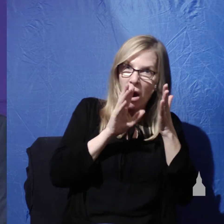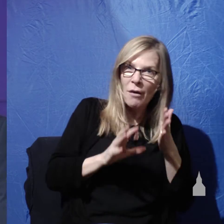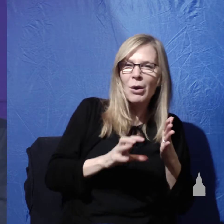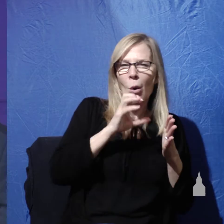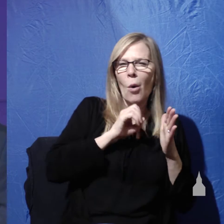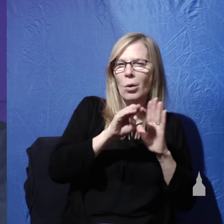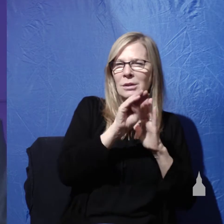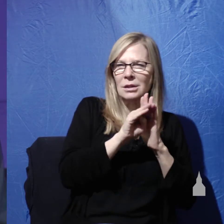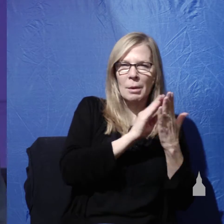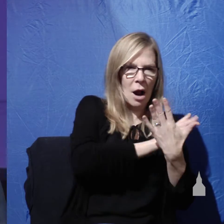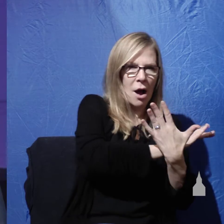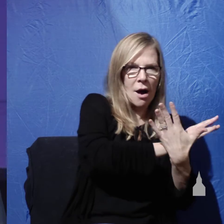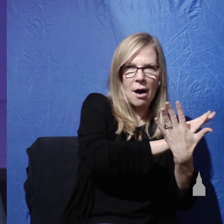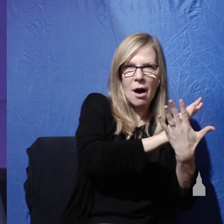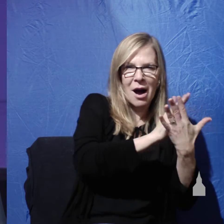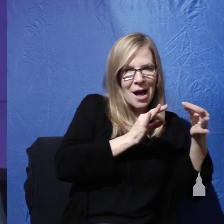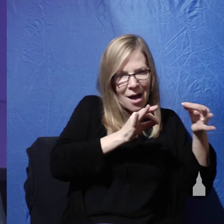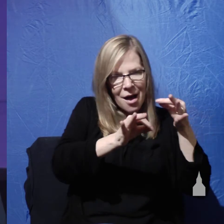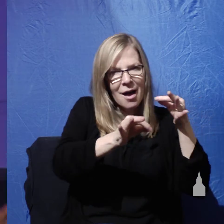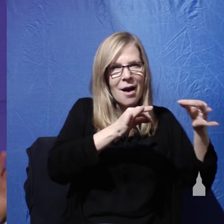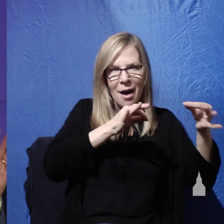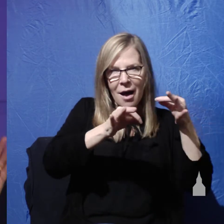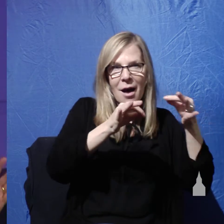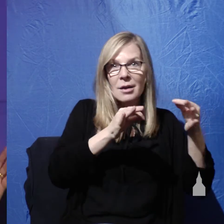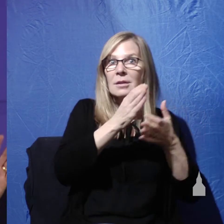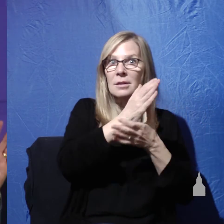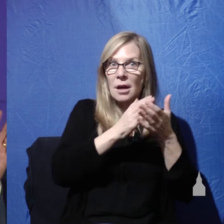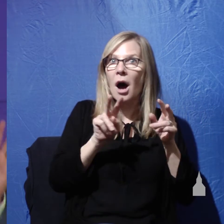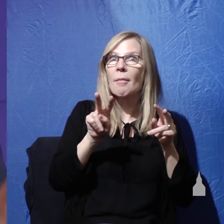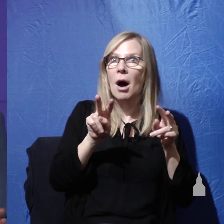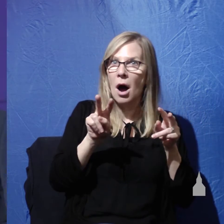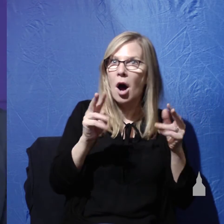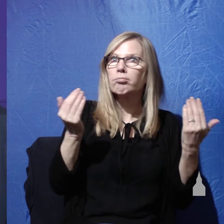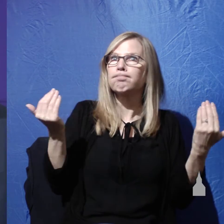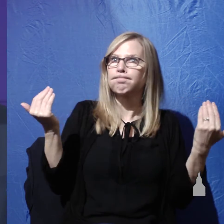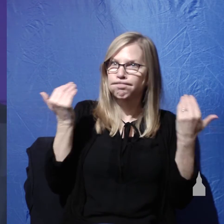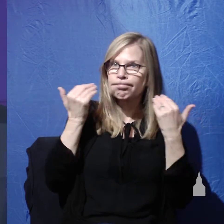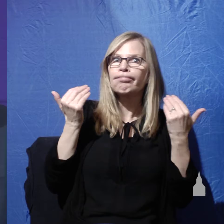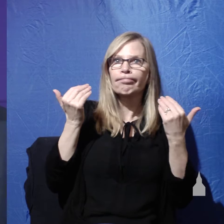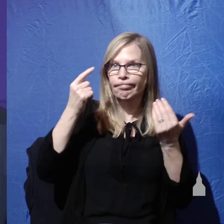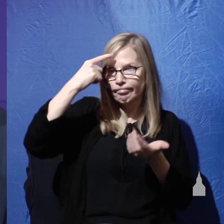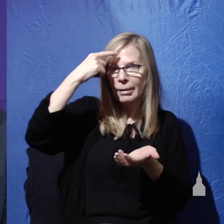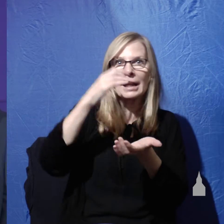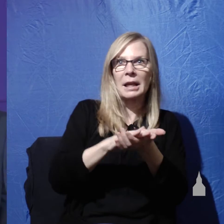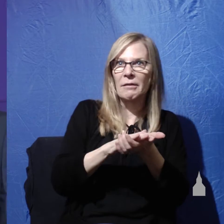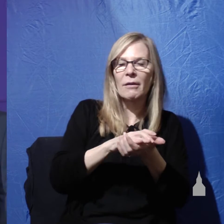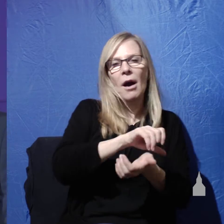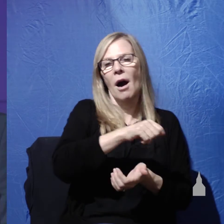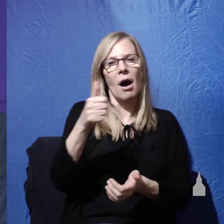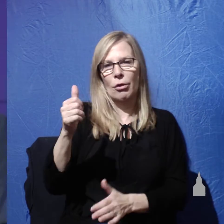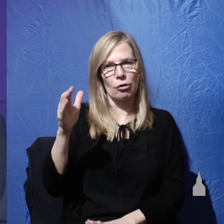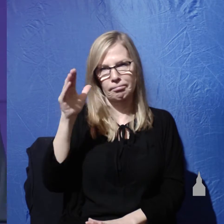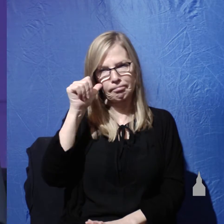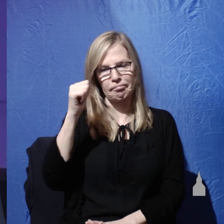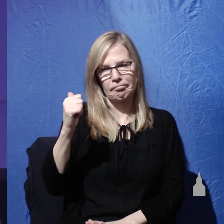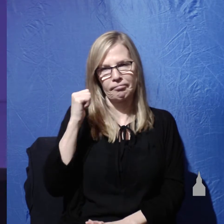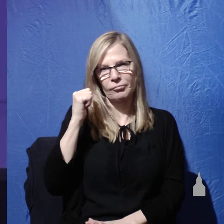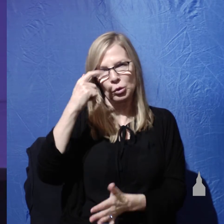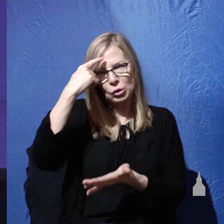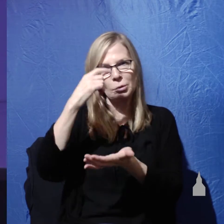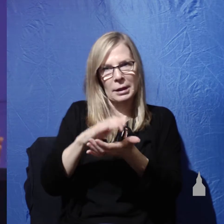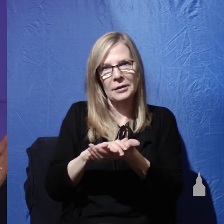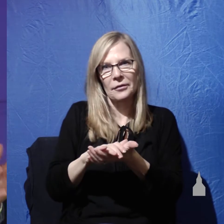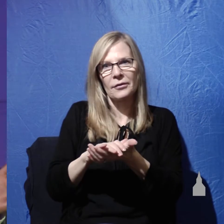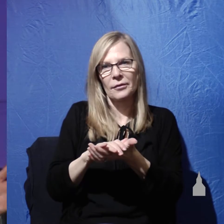things spoken, but others would not believe. Now, Luke tells us that on a pre-arranged day, these same Jewish men,